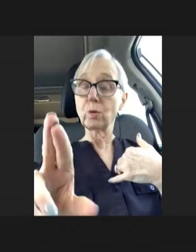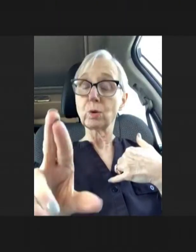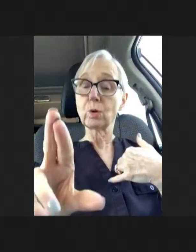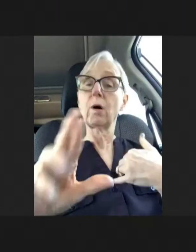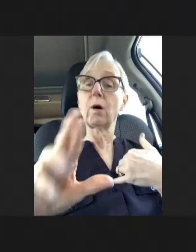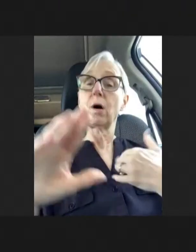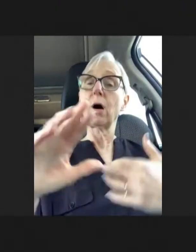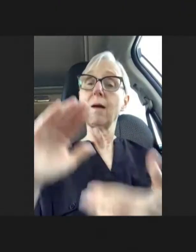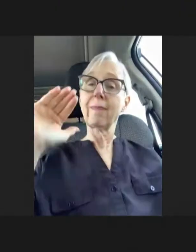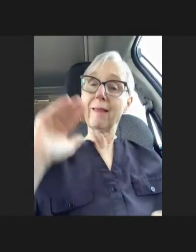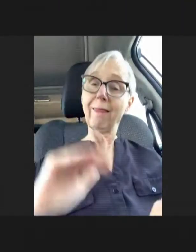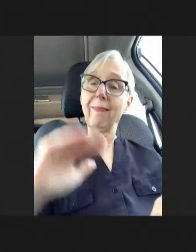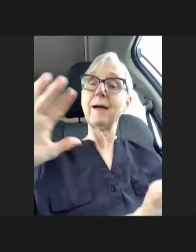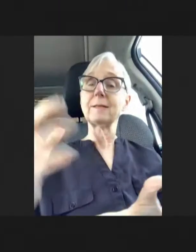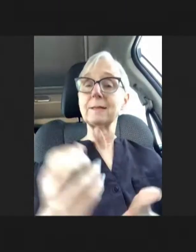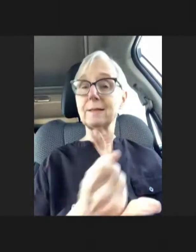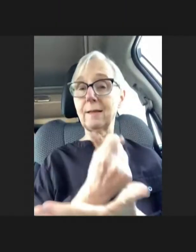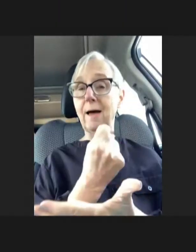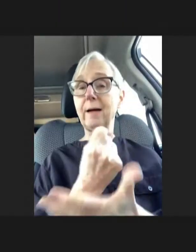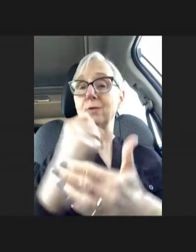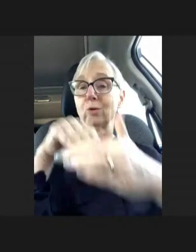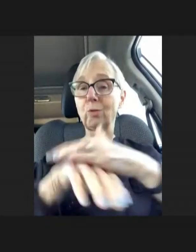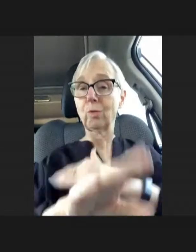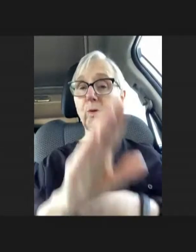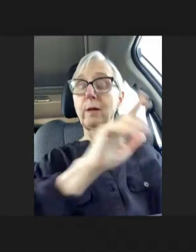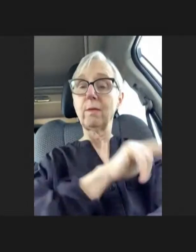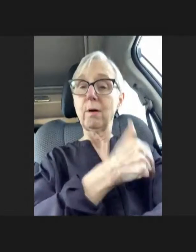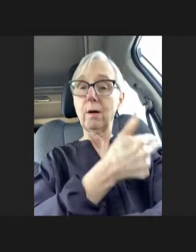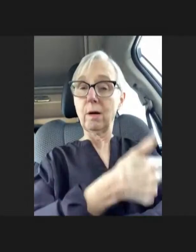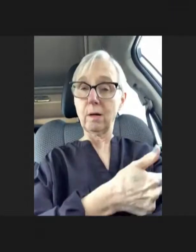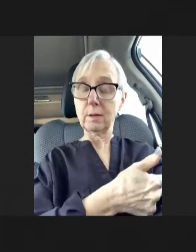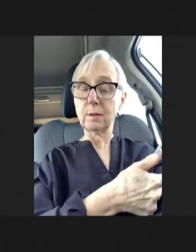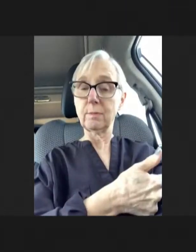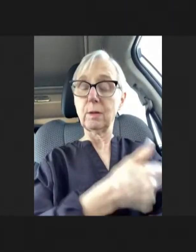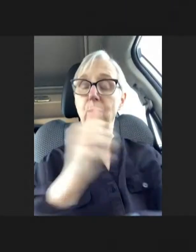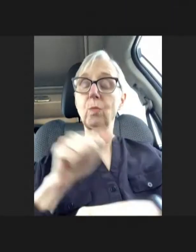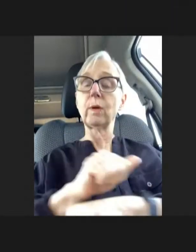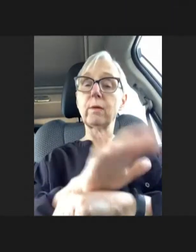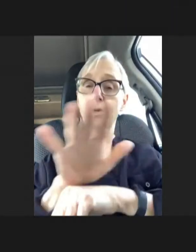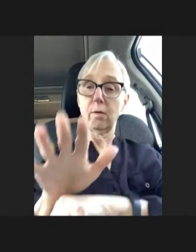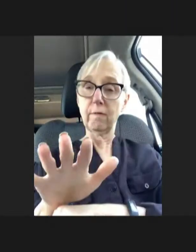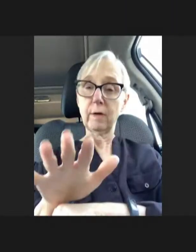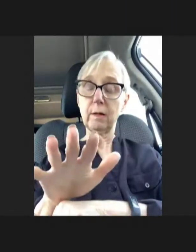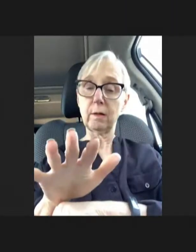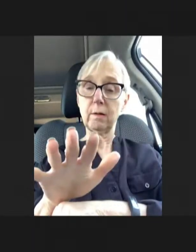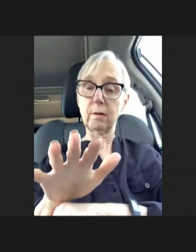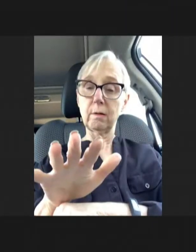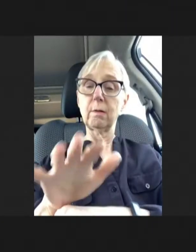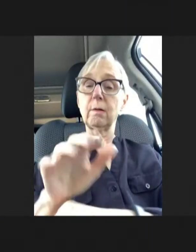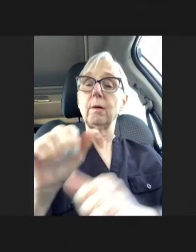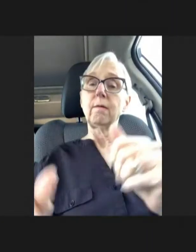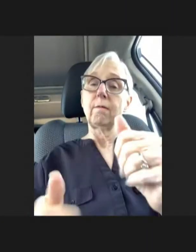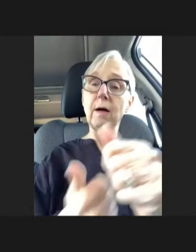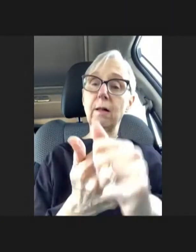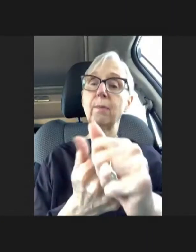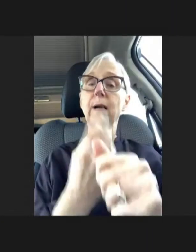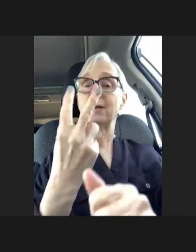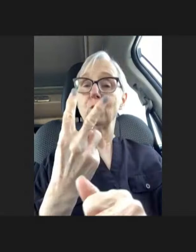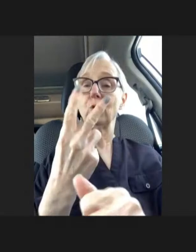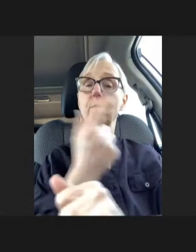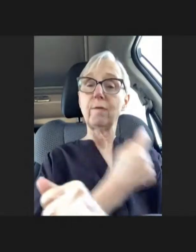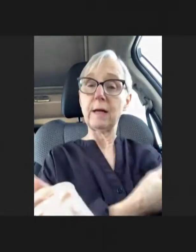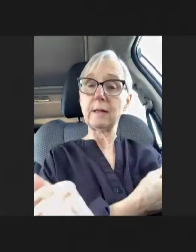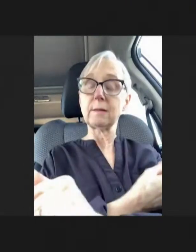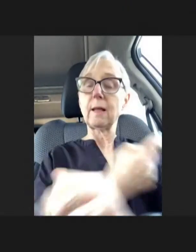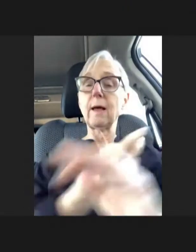likely to require hospitalization due to a COVID-19 infection, followed by those that have received 2 doses of vaccine. And then obviously the